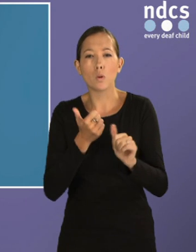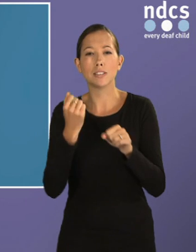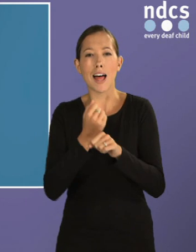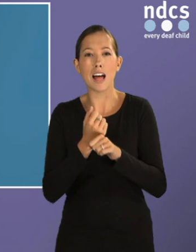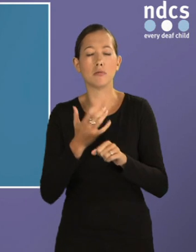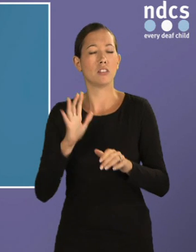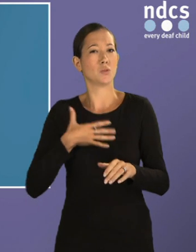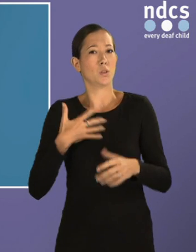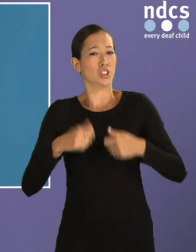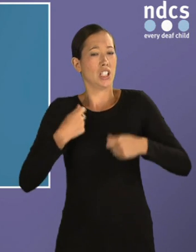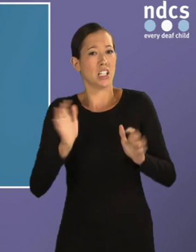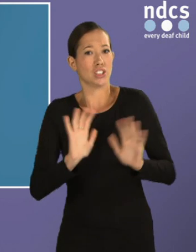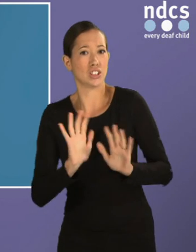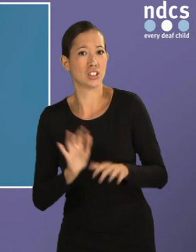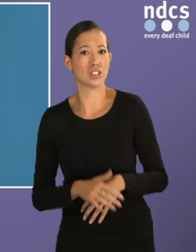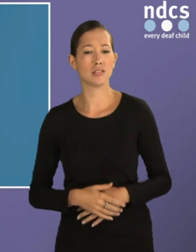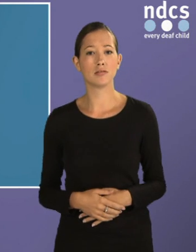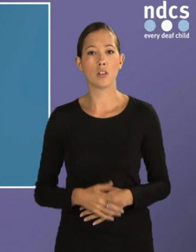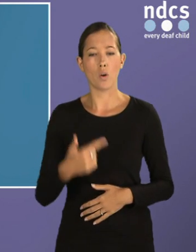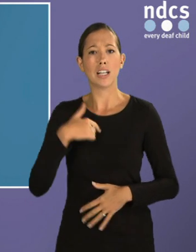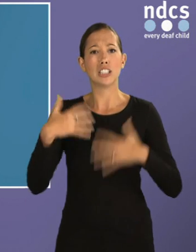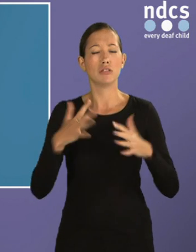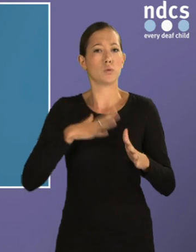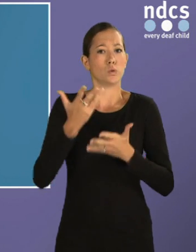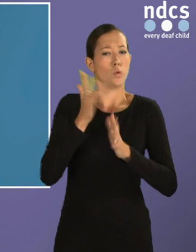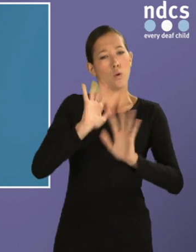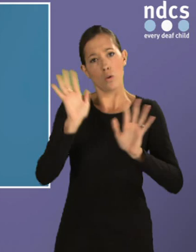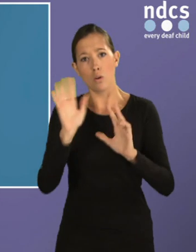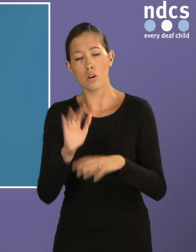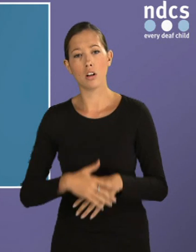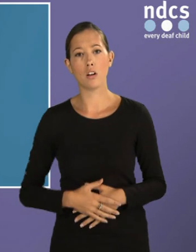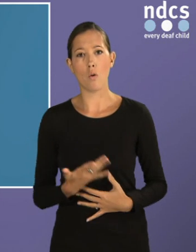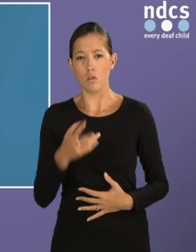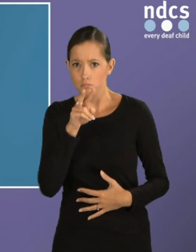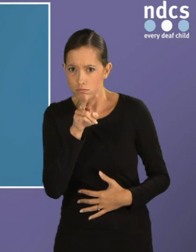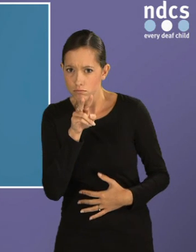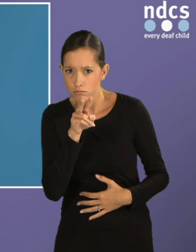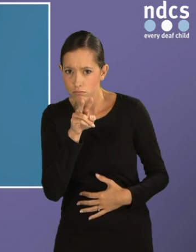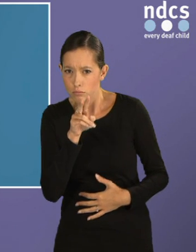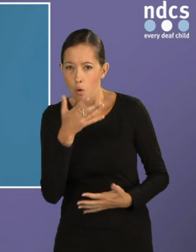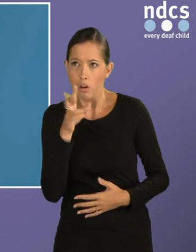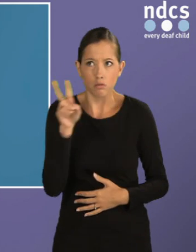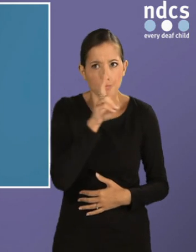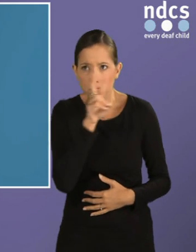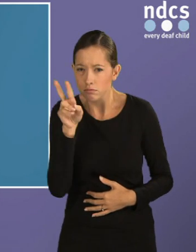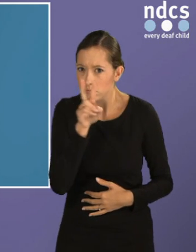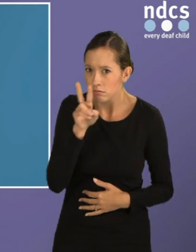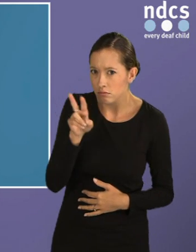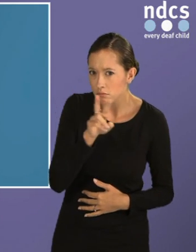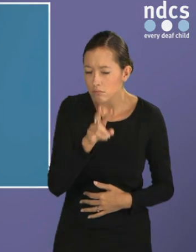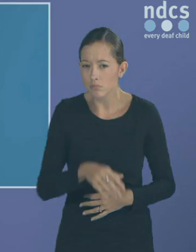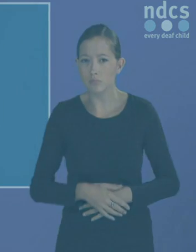reluctance to get changed, for example for sports or games, refusal to discuss injuries, frozen gaze,